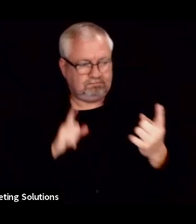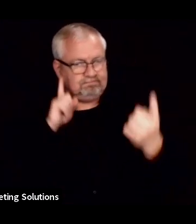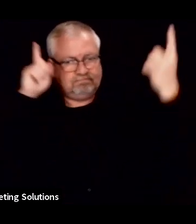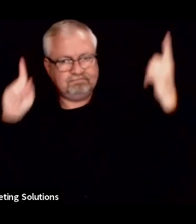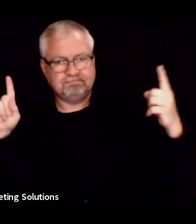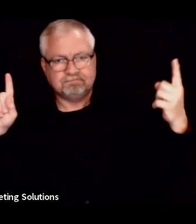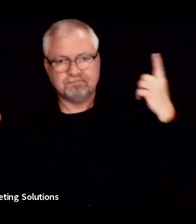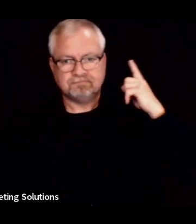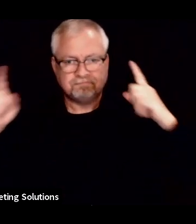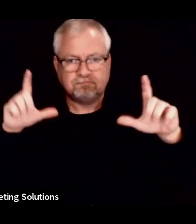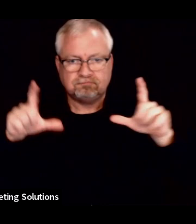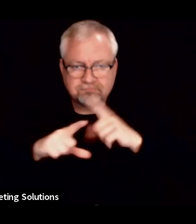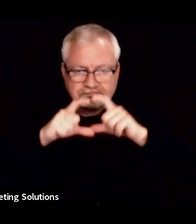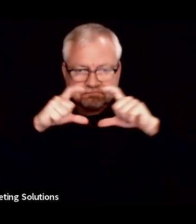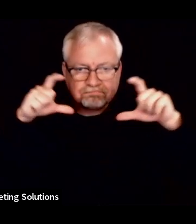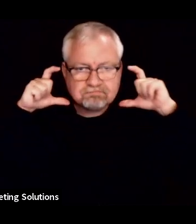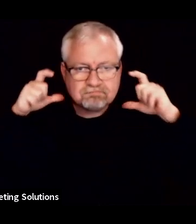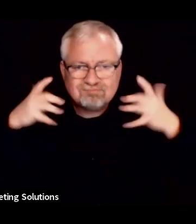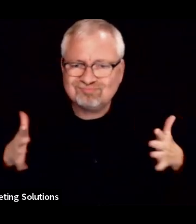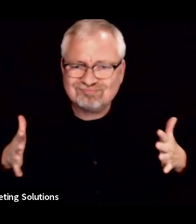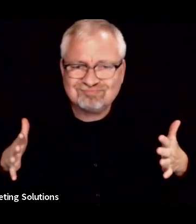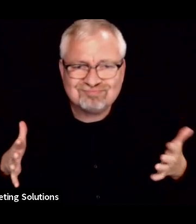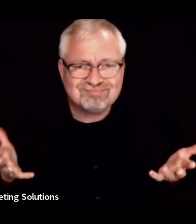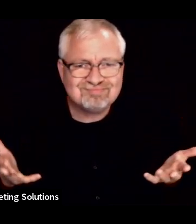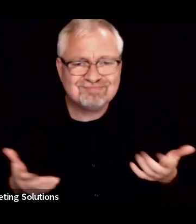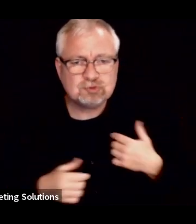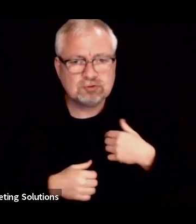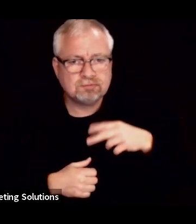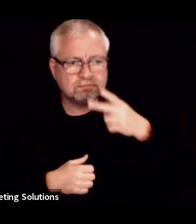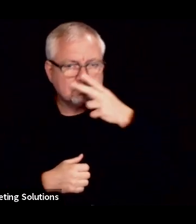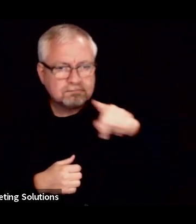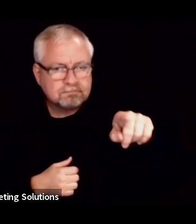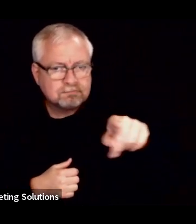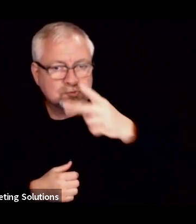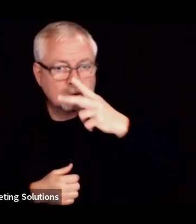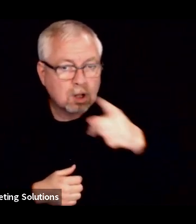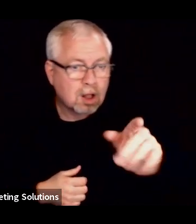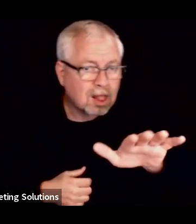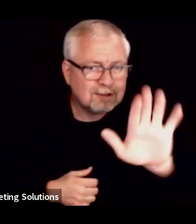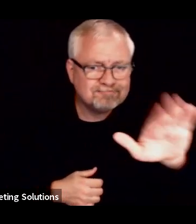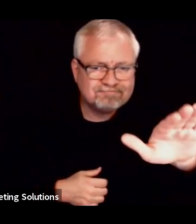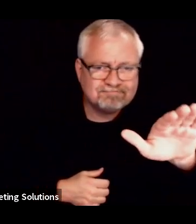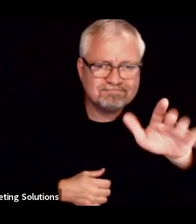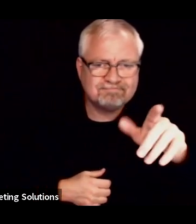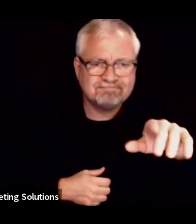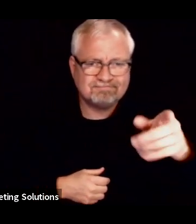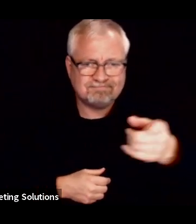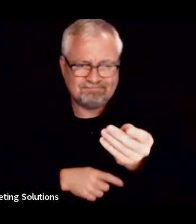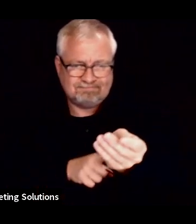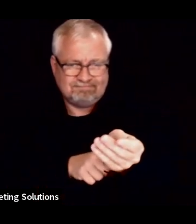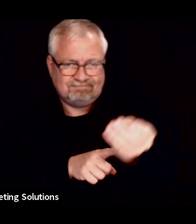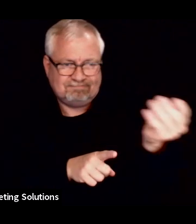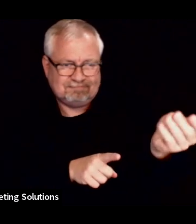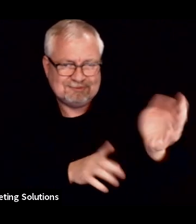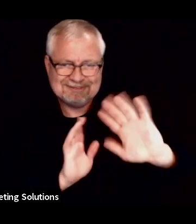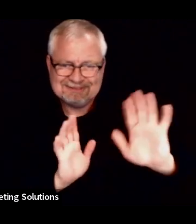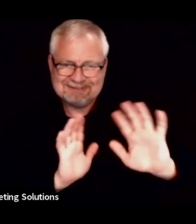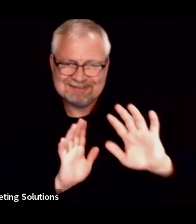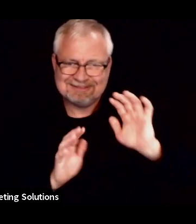remind people that infected individuals can have